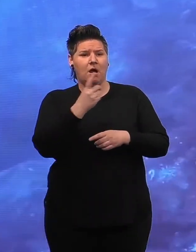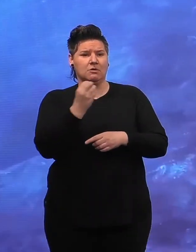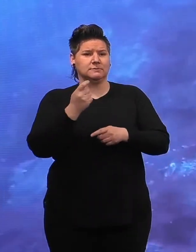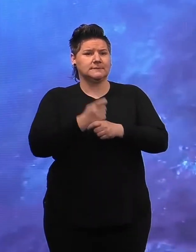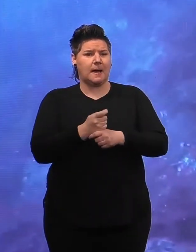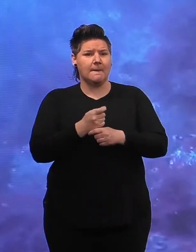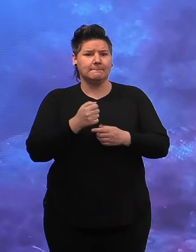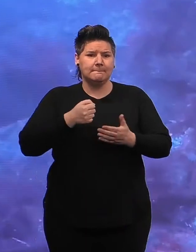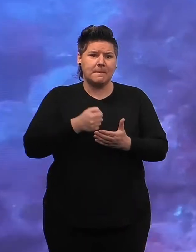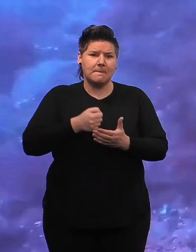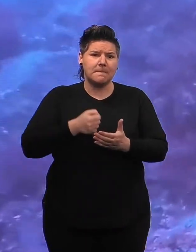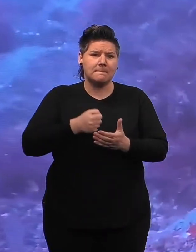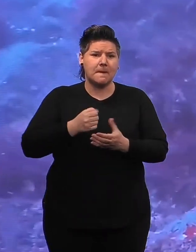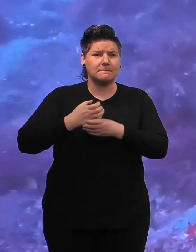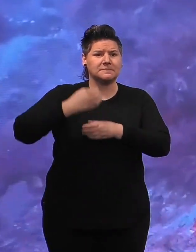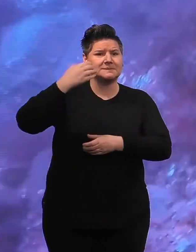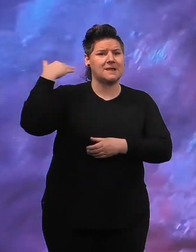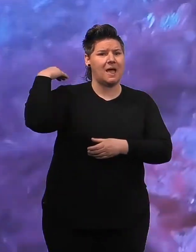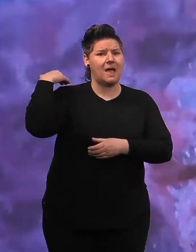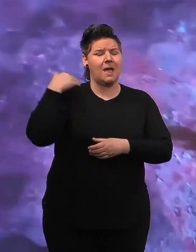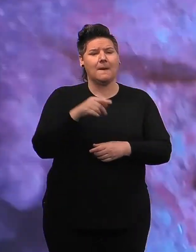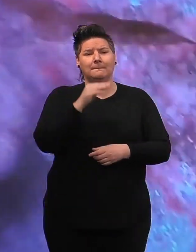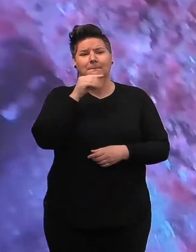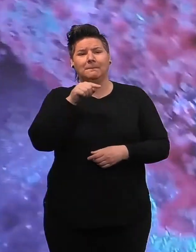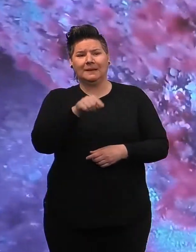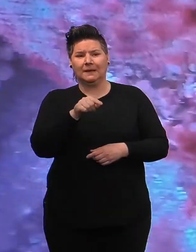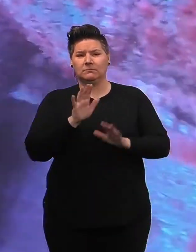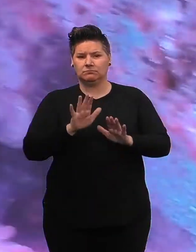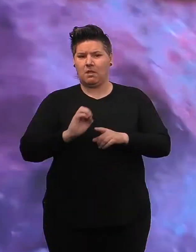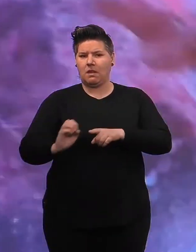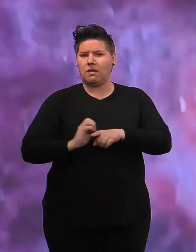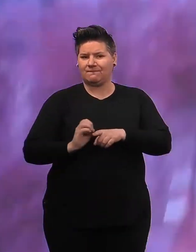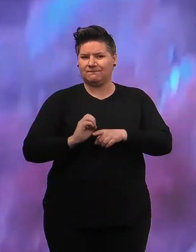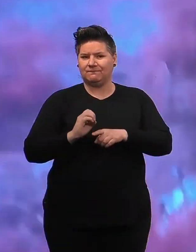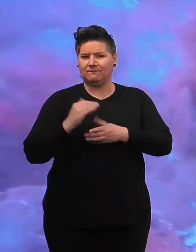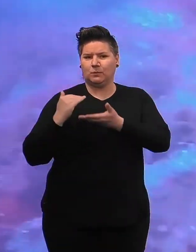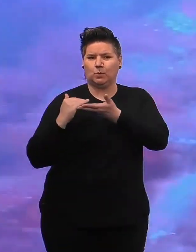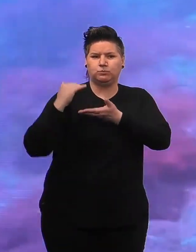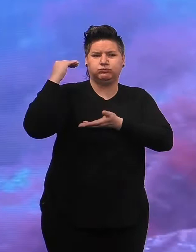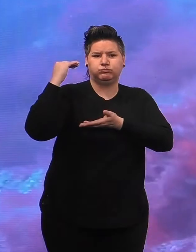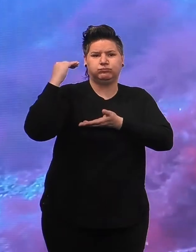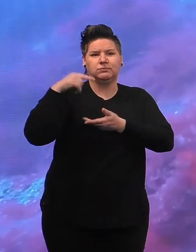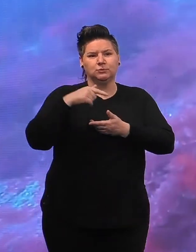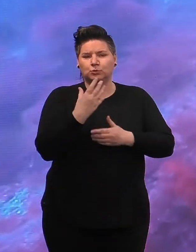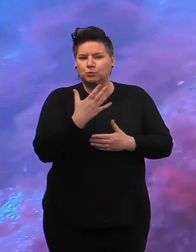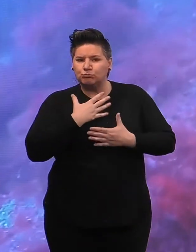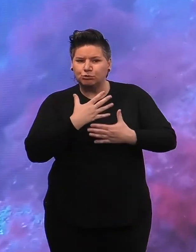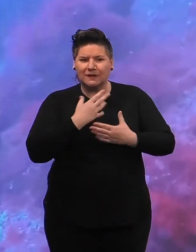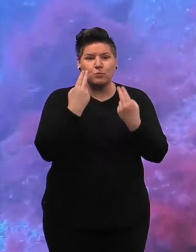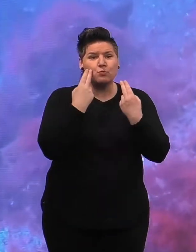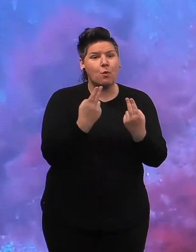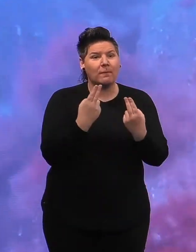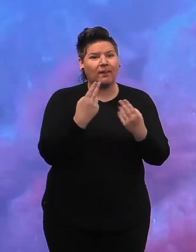atmospheric pressure. And that means that we've got enough stored in that tank just to breathe normally for about an hour